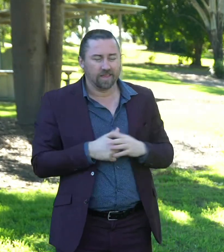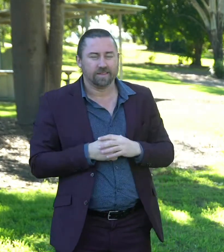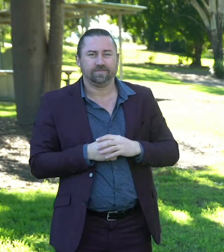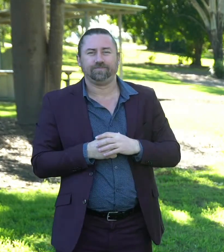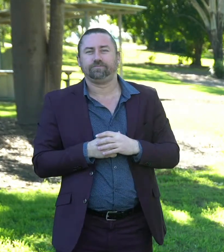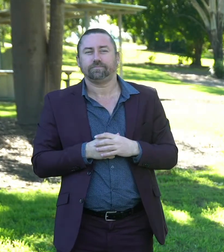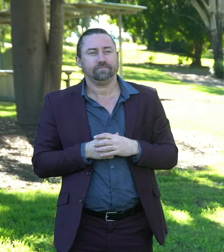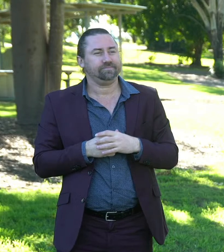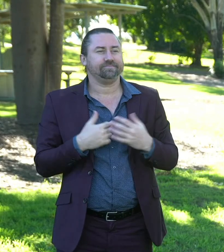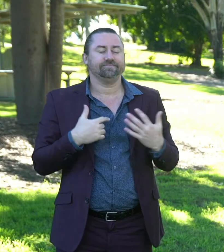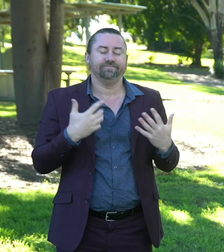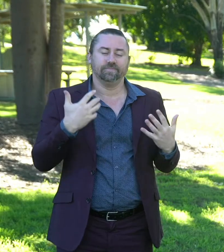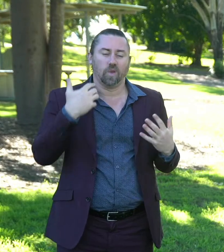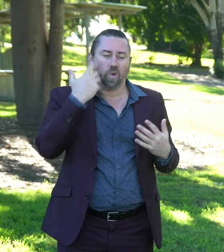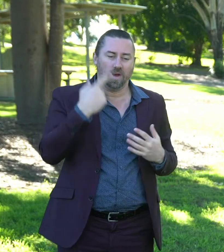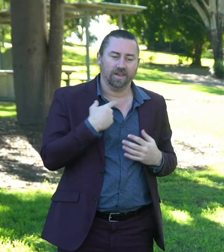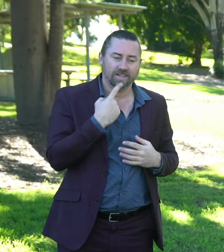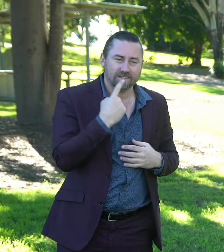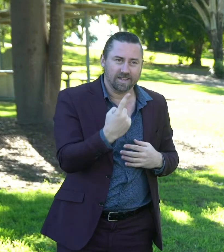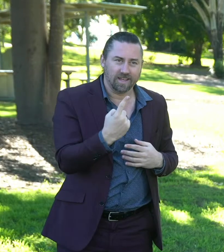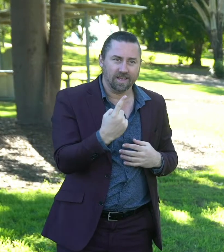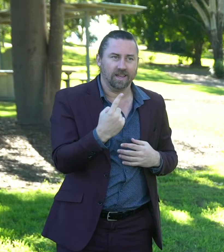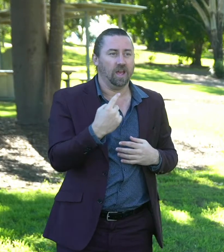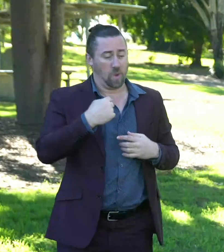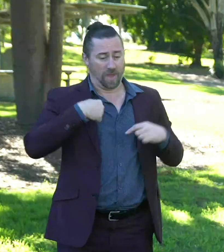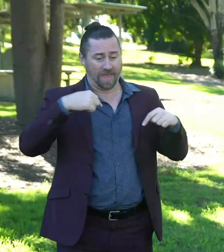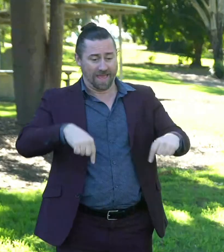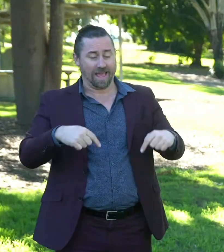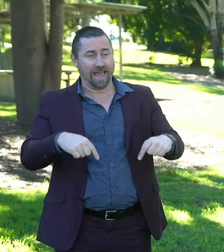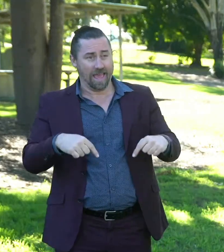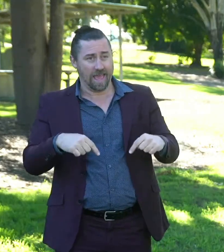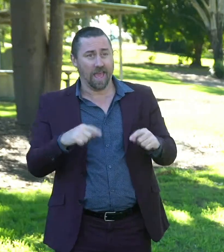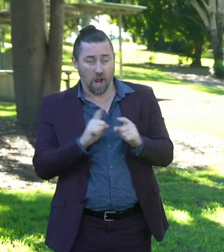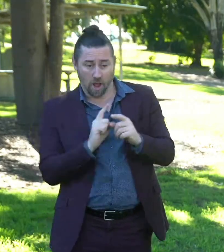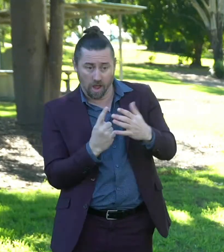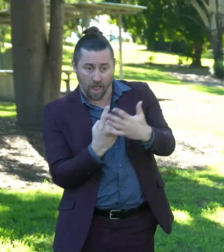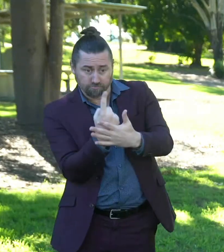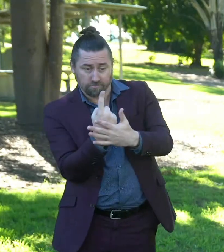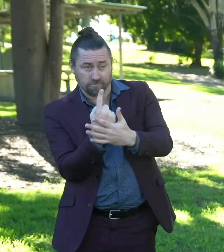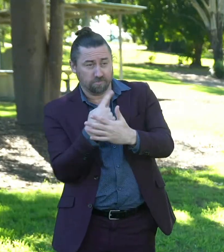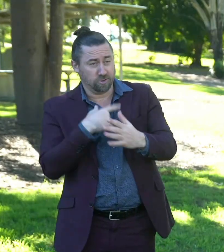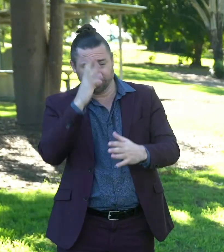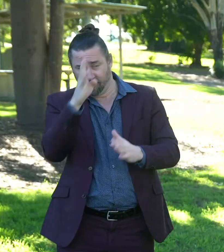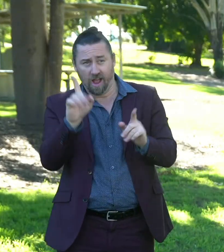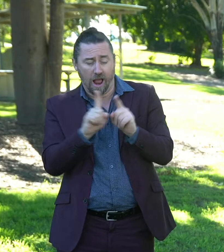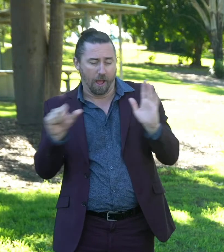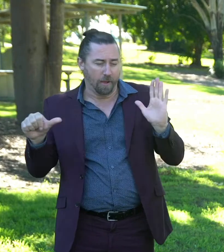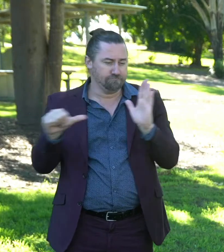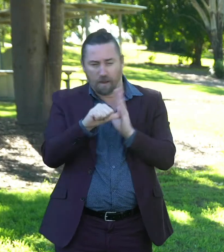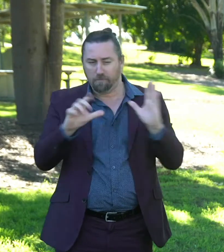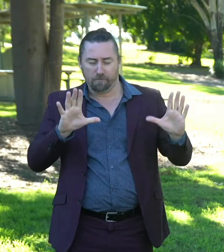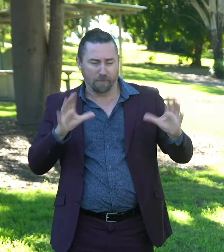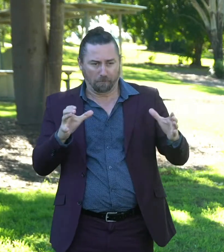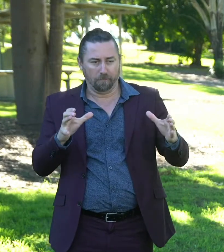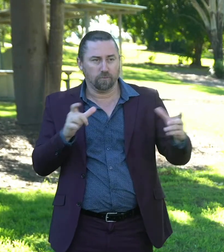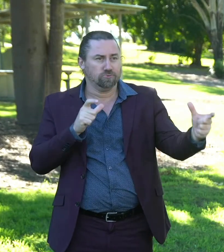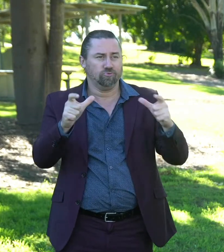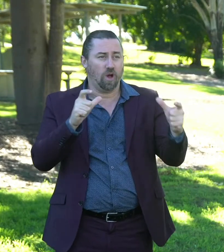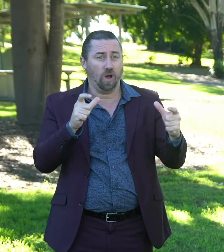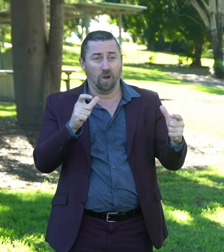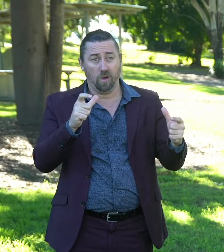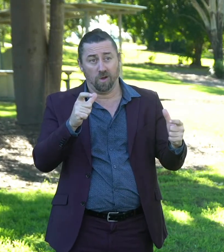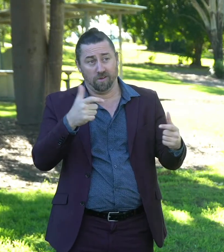obviously. As I've said, we always go hard and go fast. That has served Queensland very well.